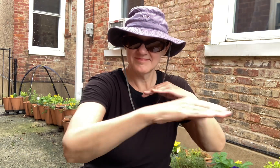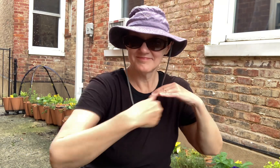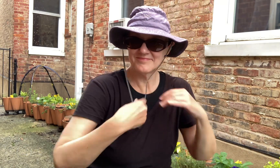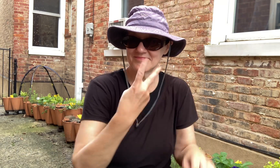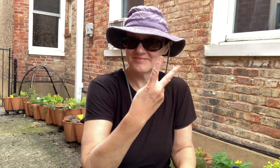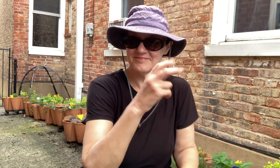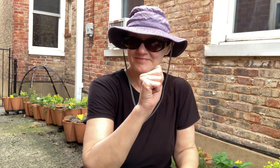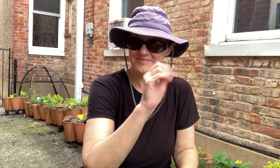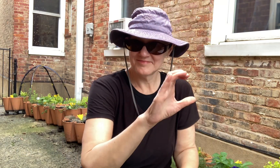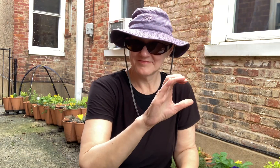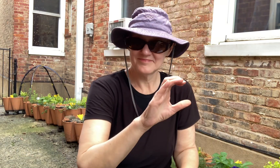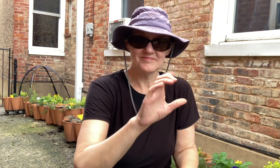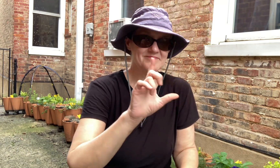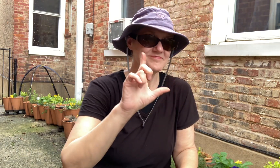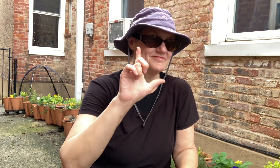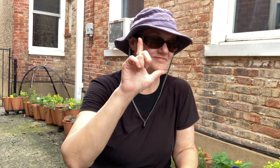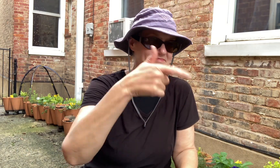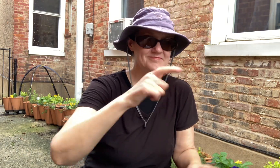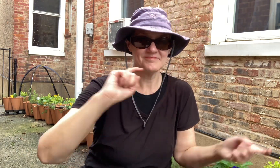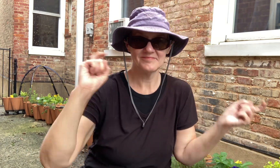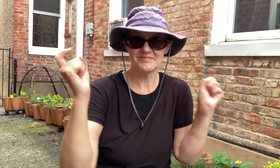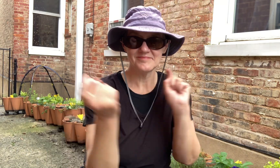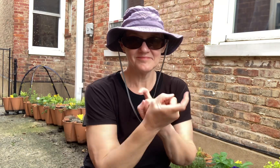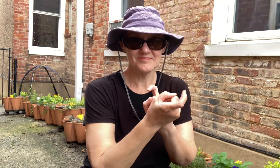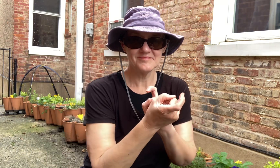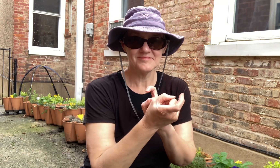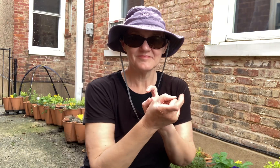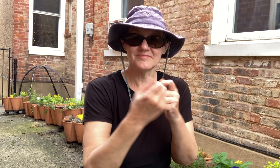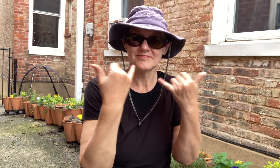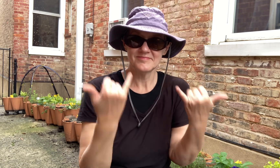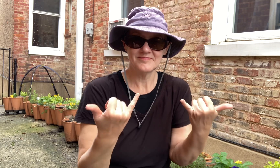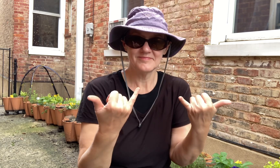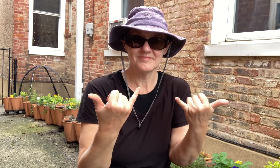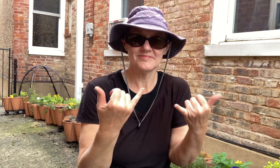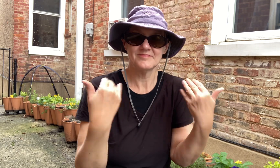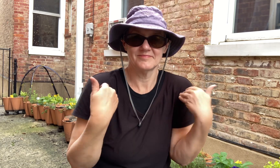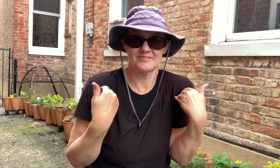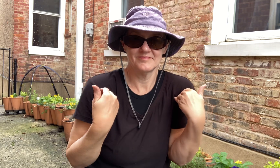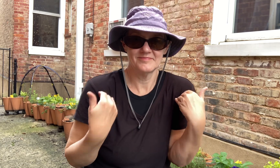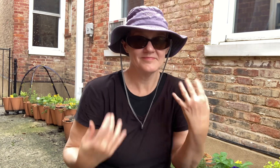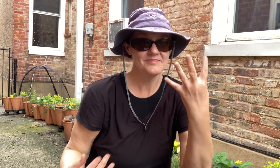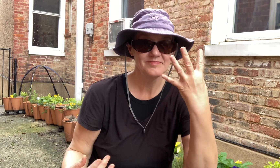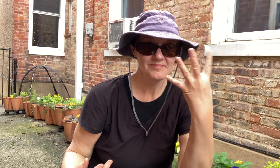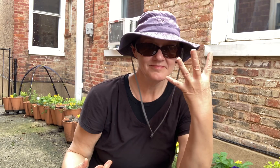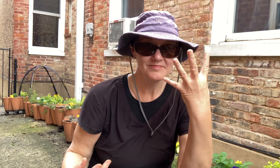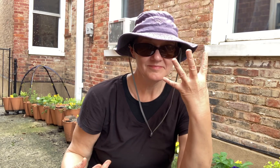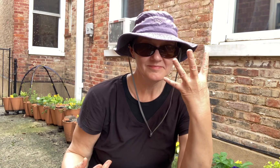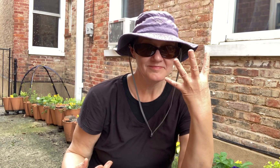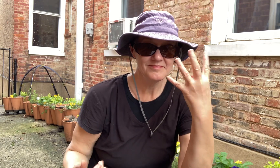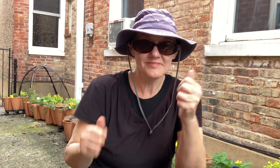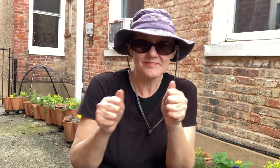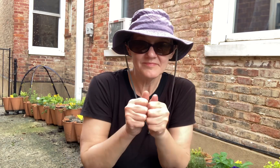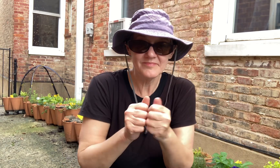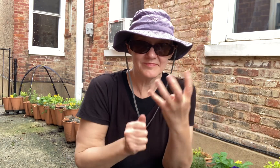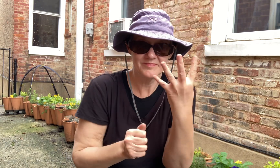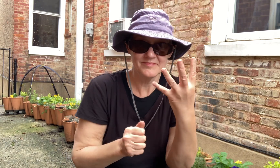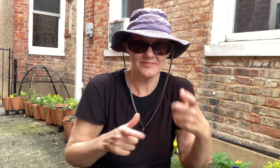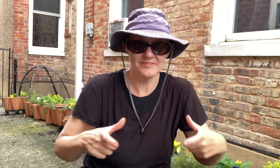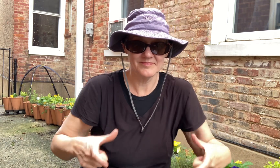ACs upstairs and there's 2 ACs on this bottom floor. But I changed that. I redesigned them where I have